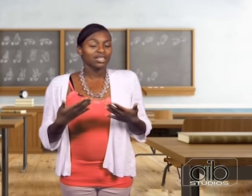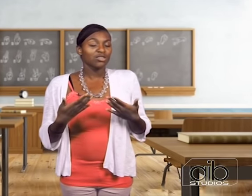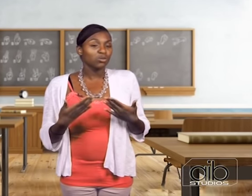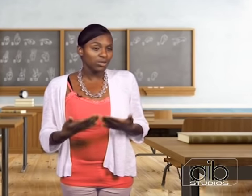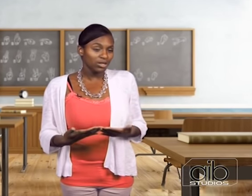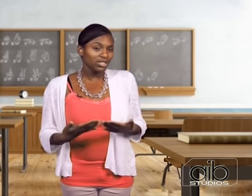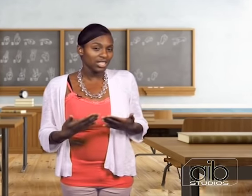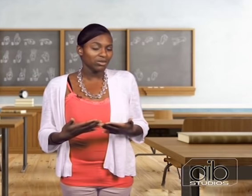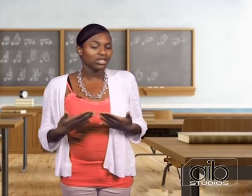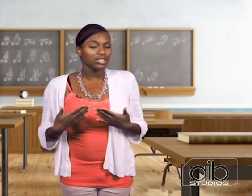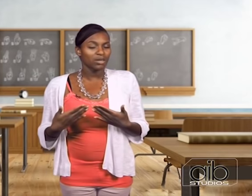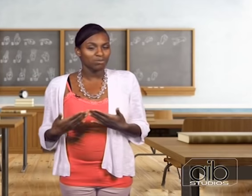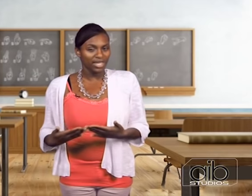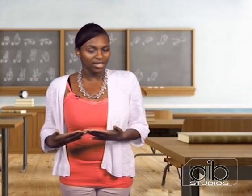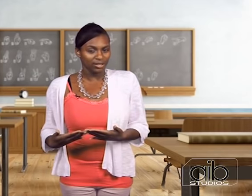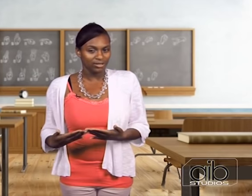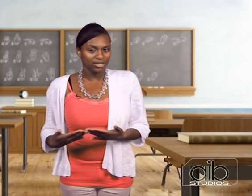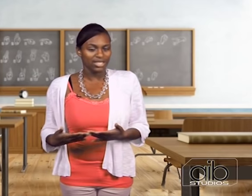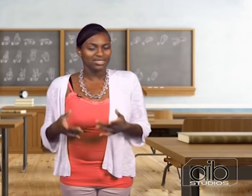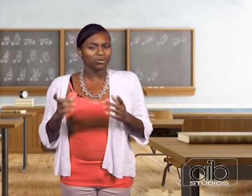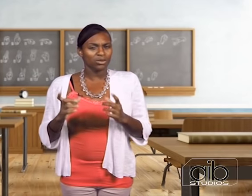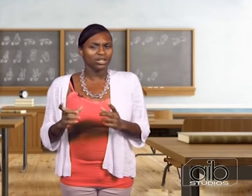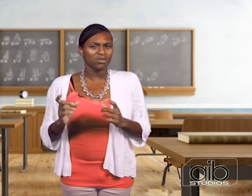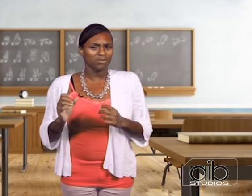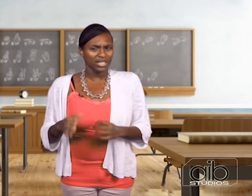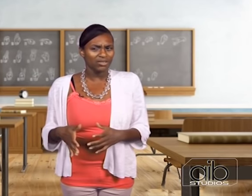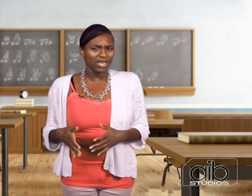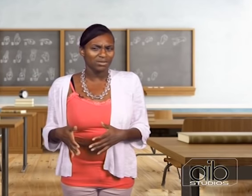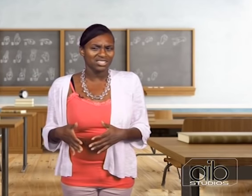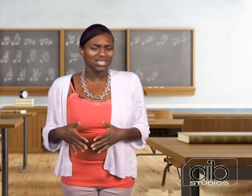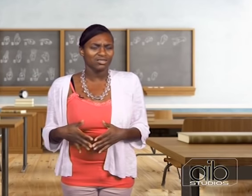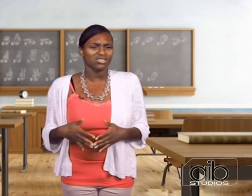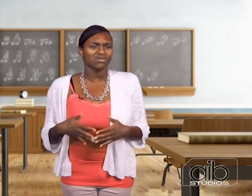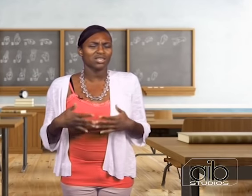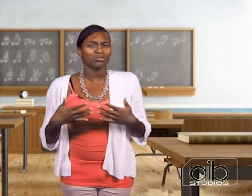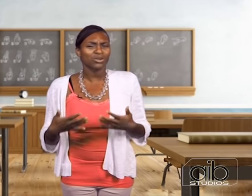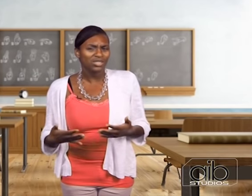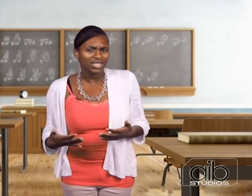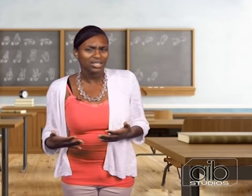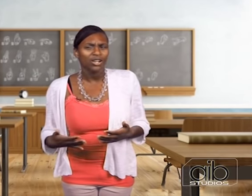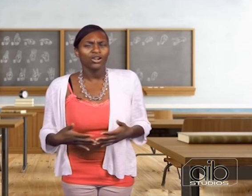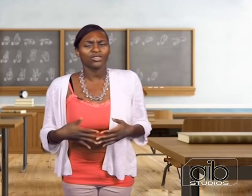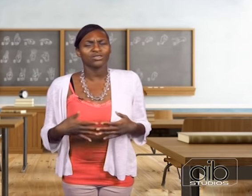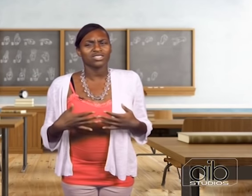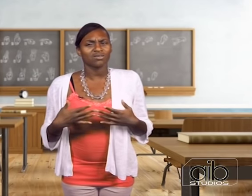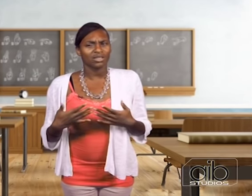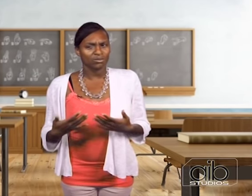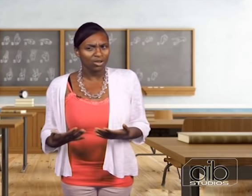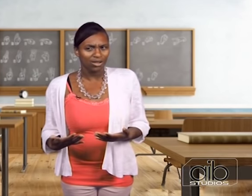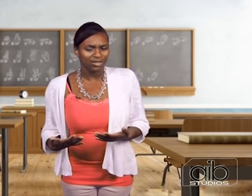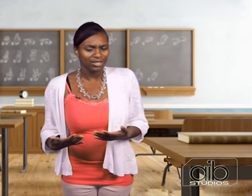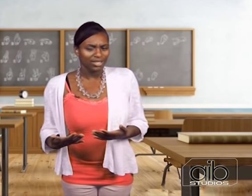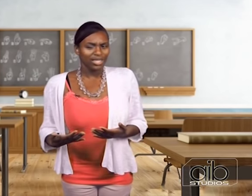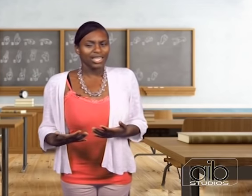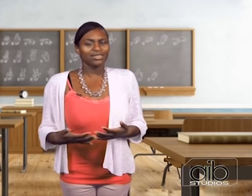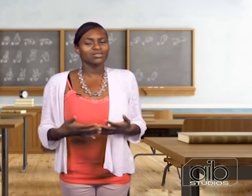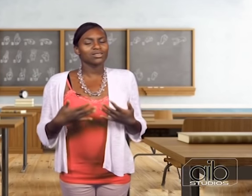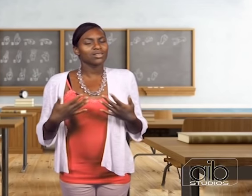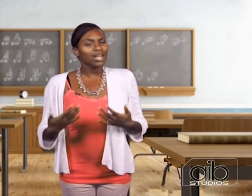the word hearing impaired, it's the word impaired that means that there's something broken or there's something wrong. And there's a lot